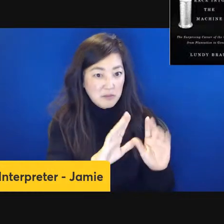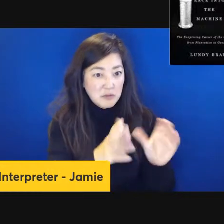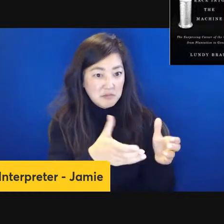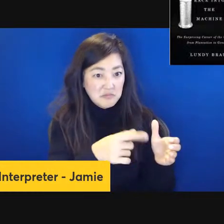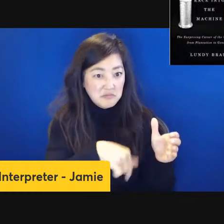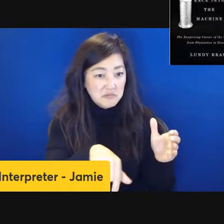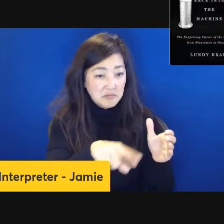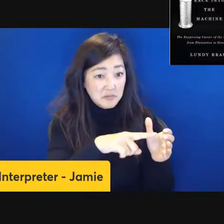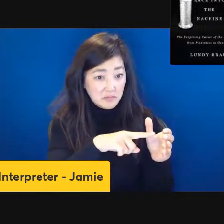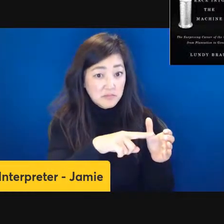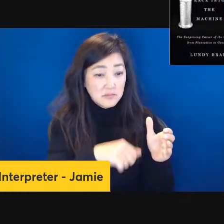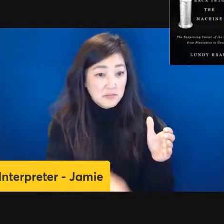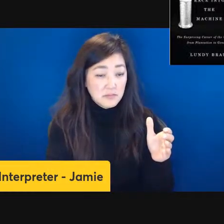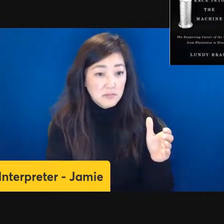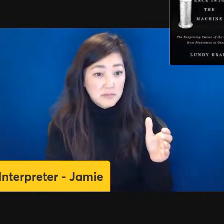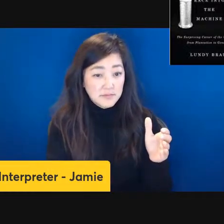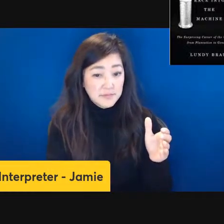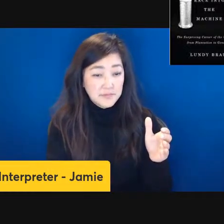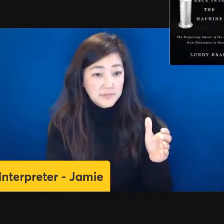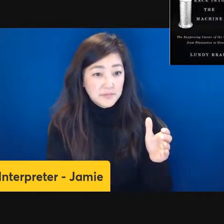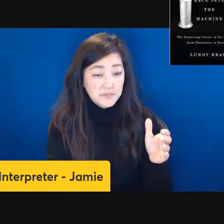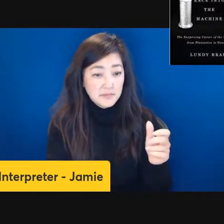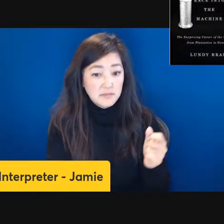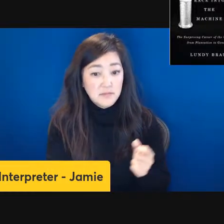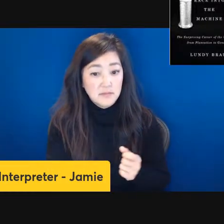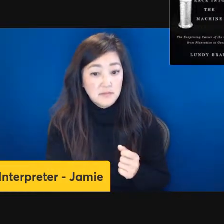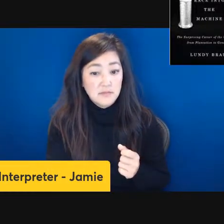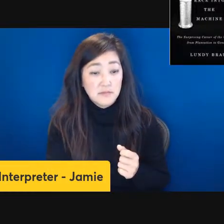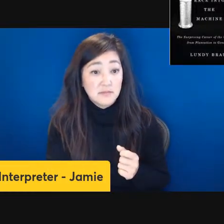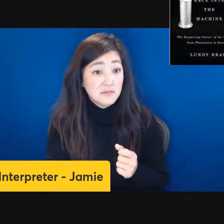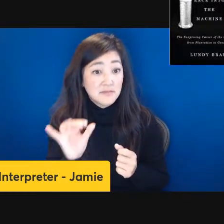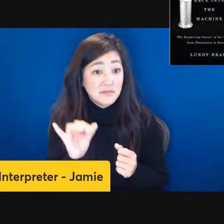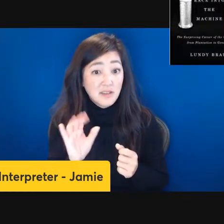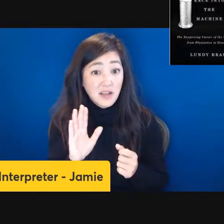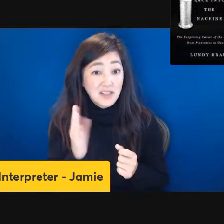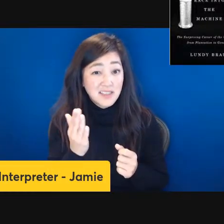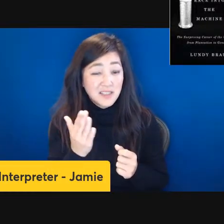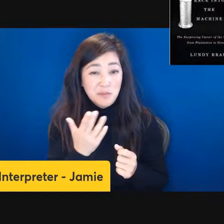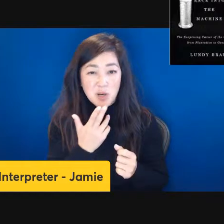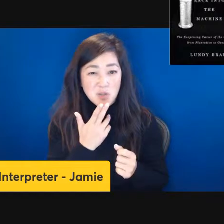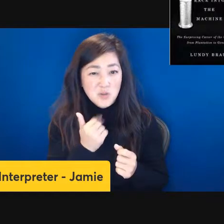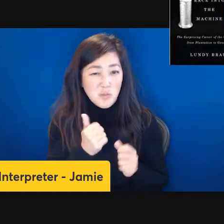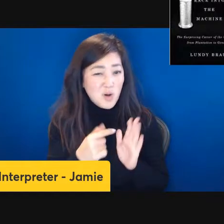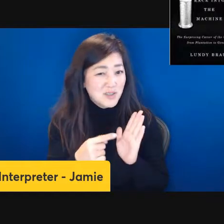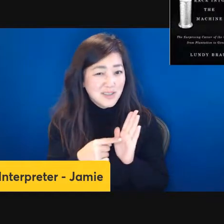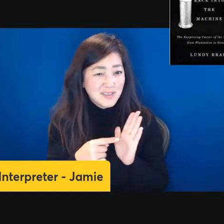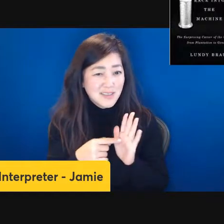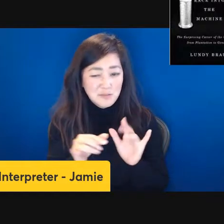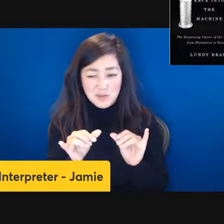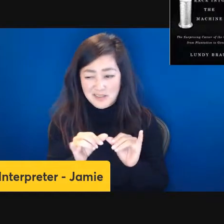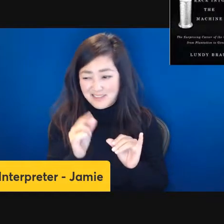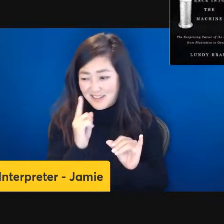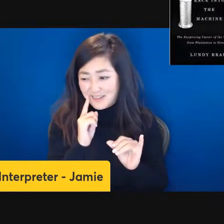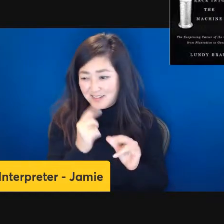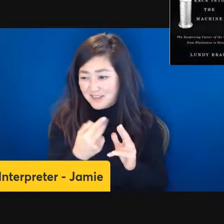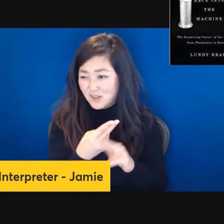of this. Really, to me, seems like a small sample size. It is something like